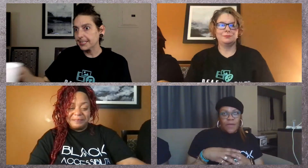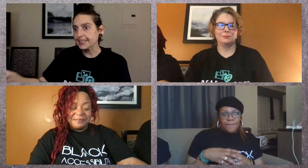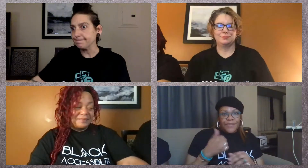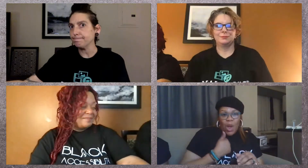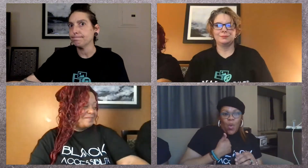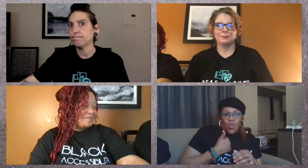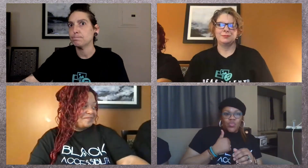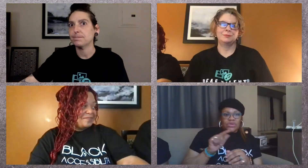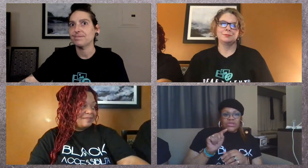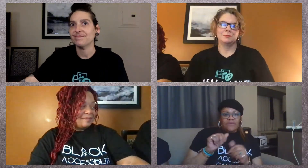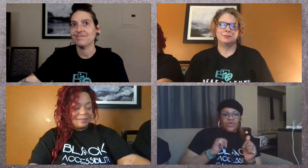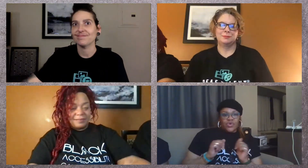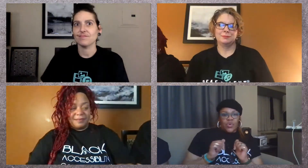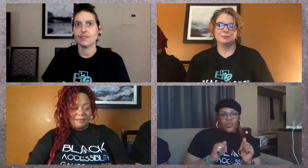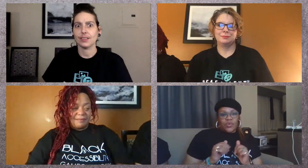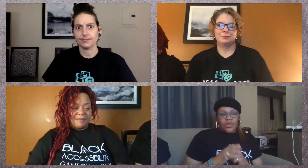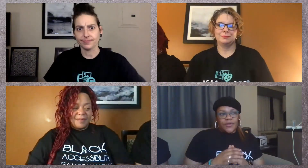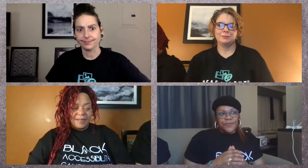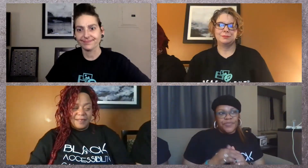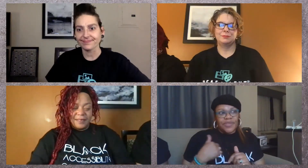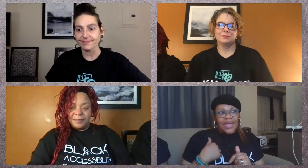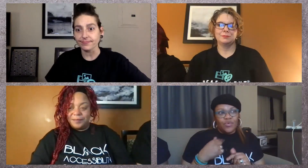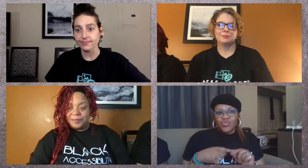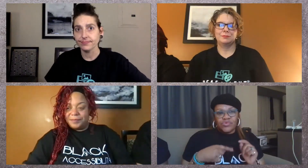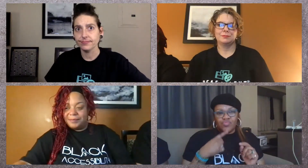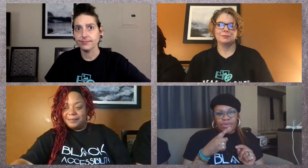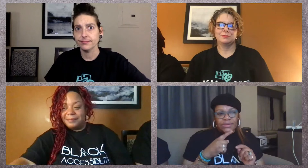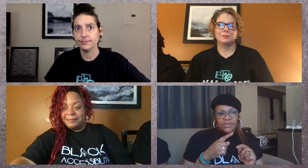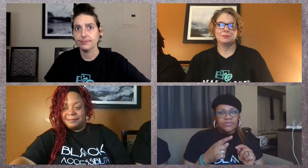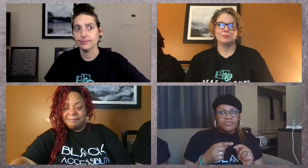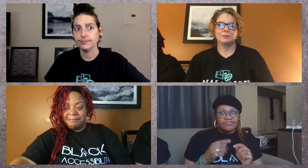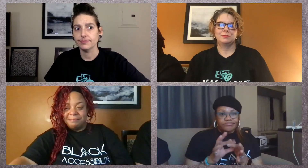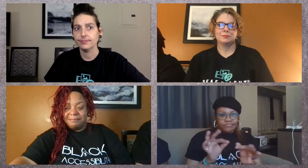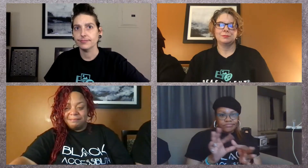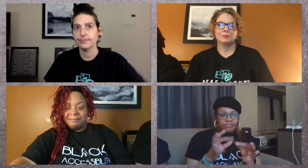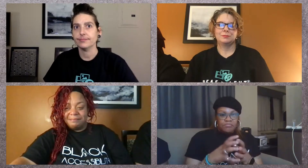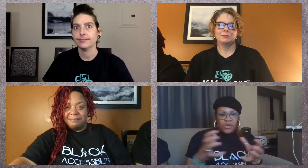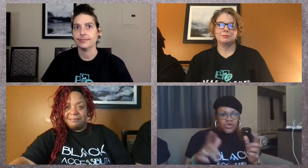I'm already in production works with Hollywood right now for a show.